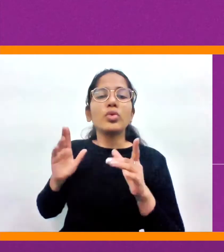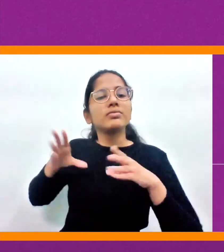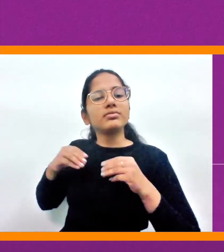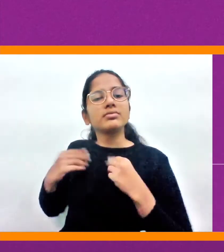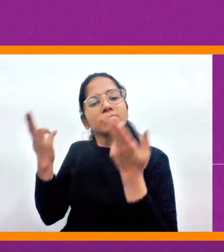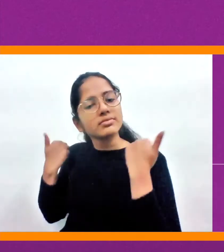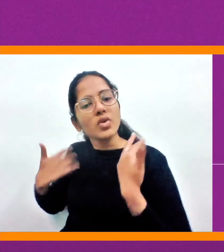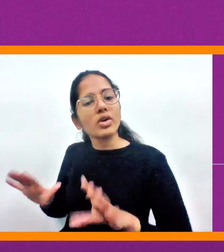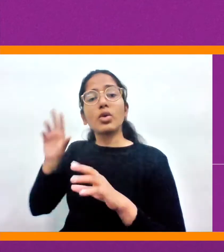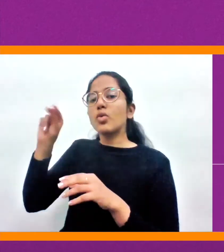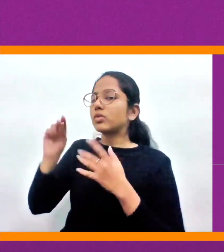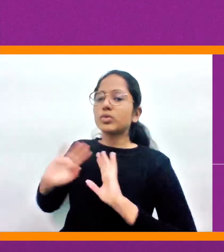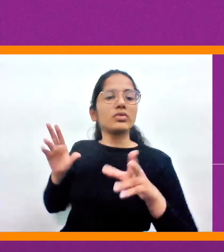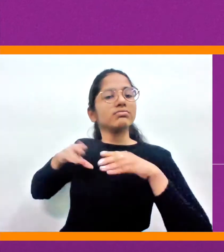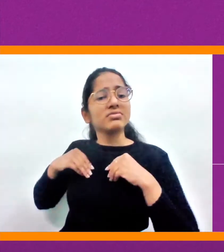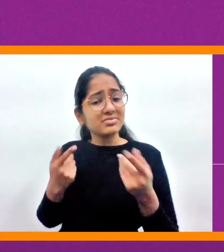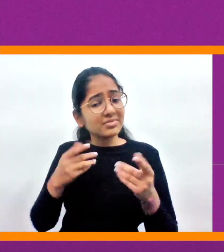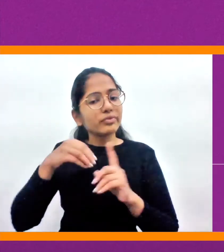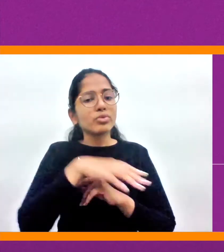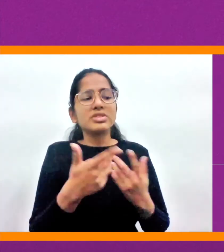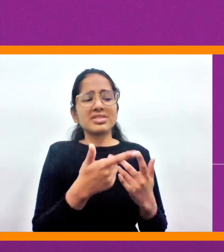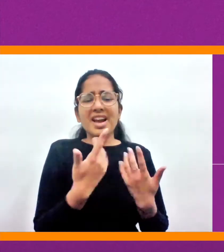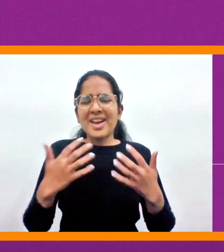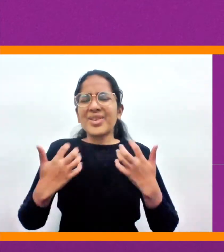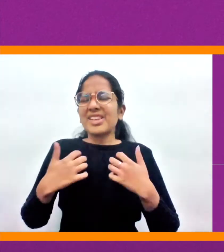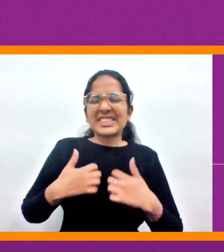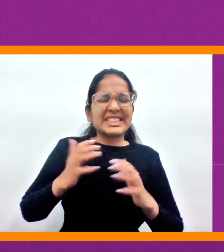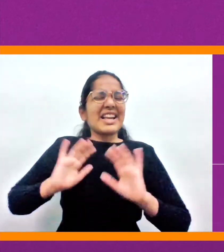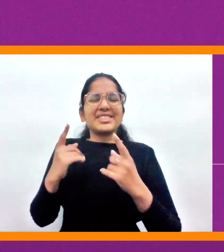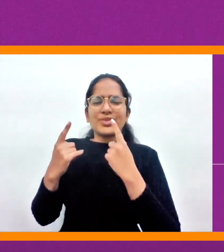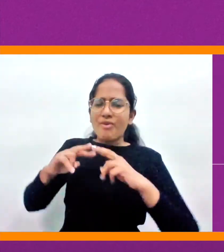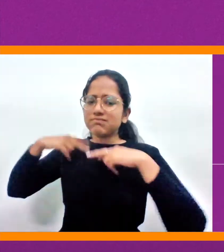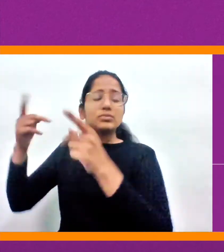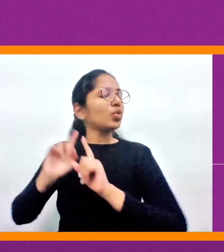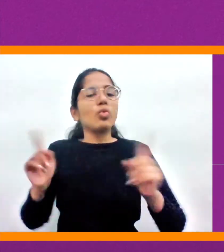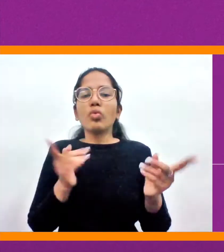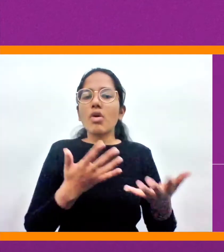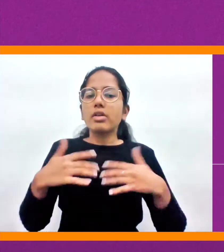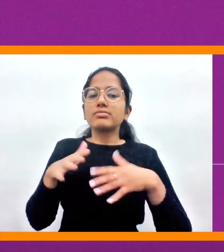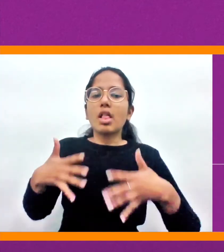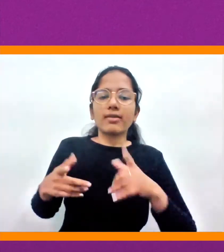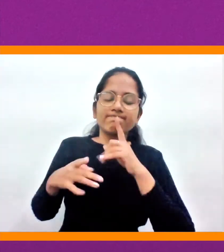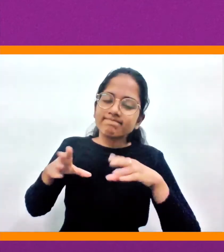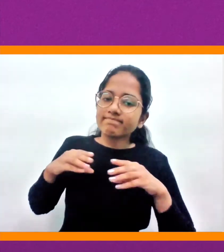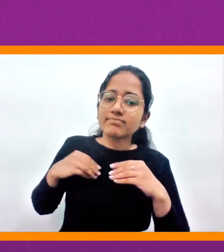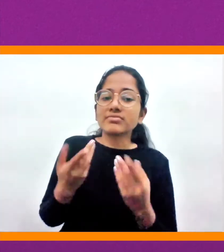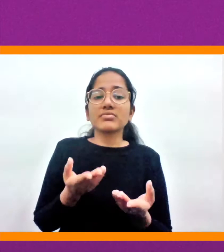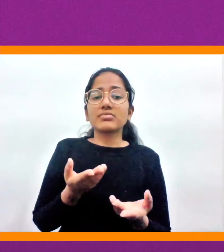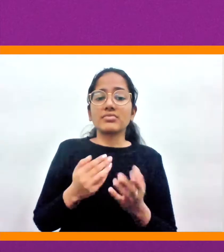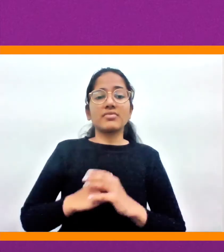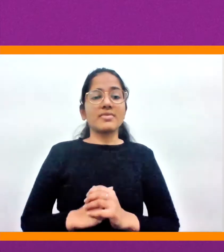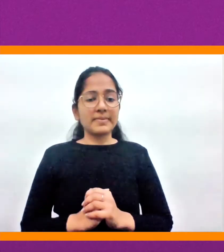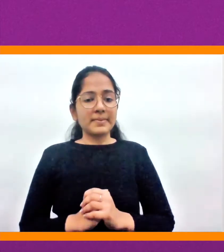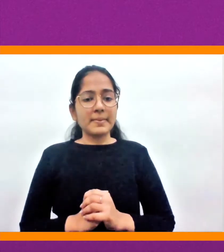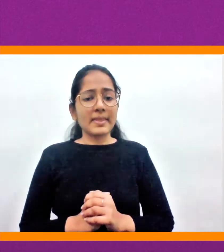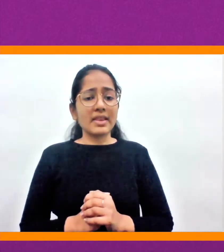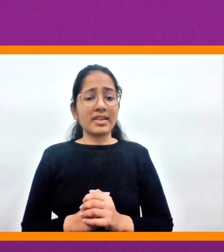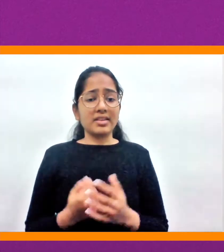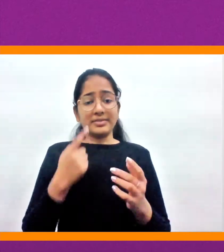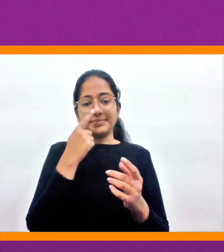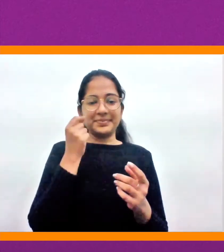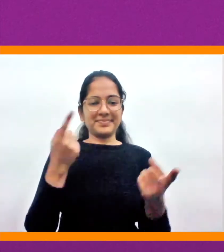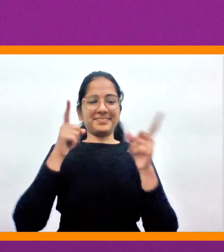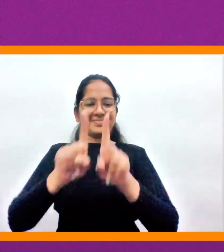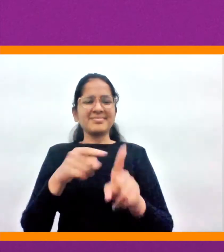on consent was felt in India, we introduced the concept of no means no. But soon we realized that just saying